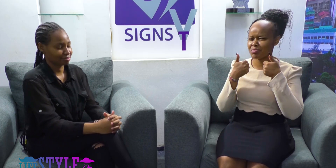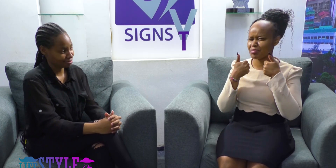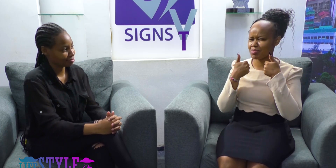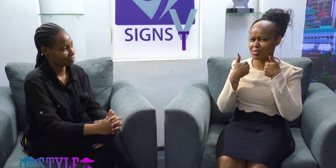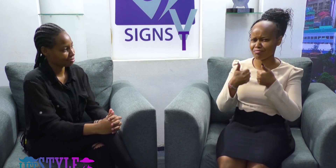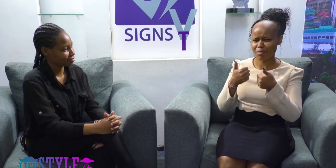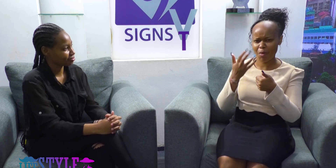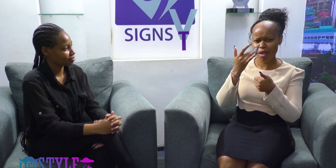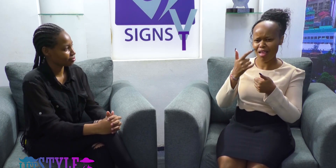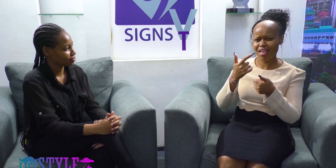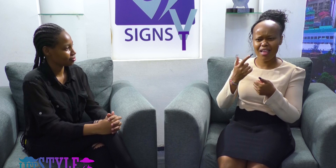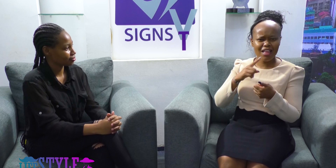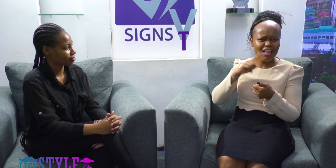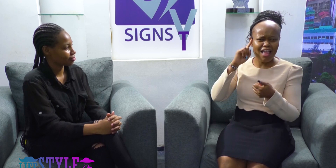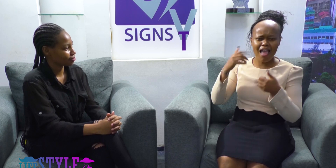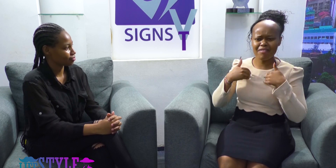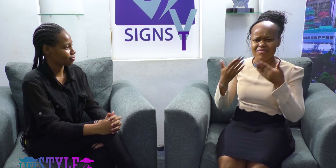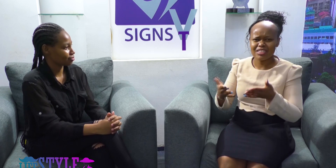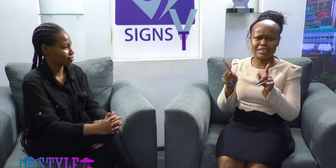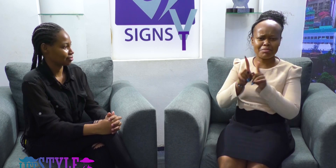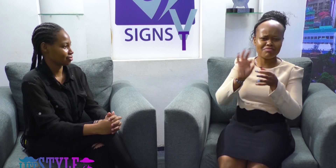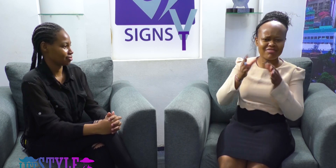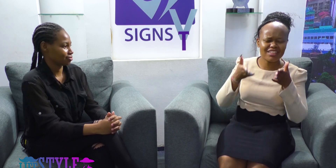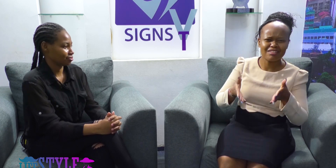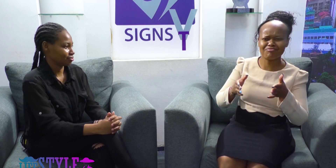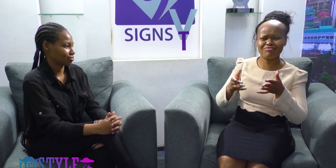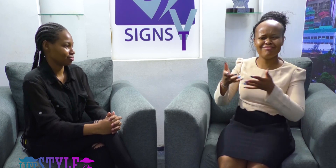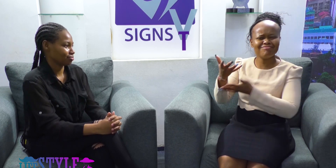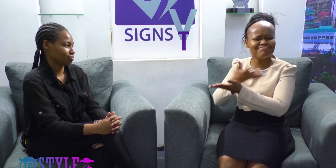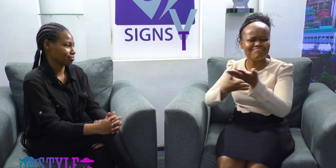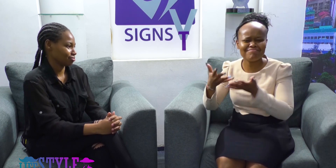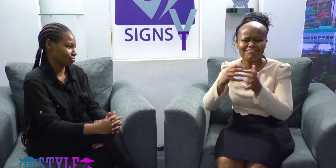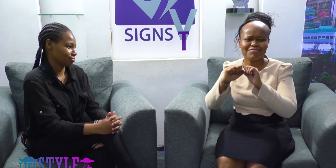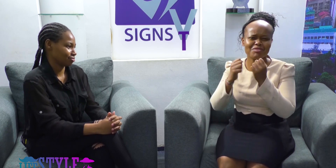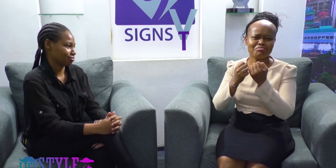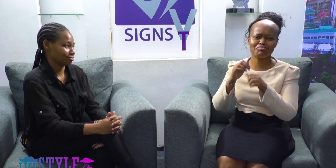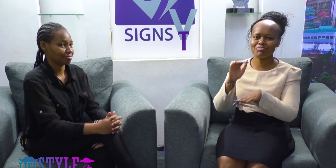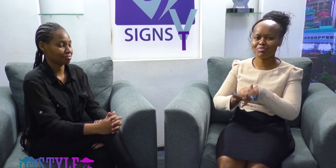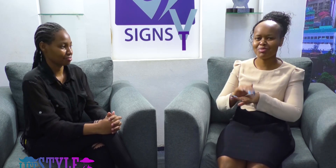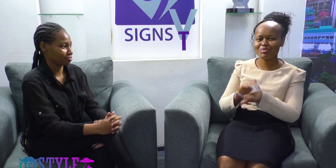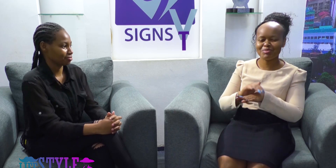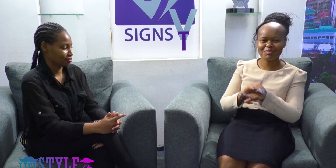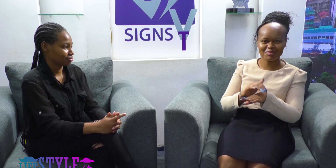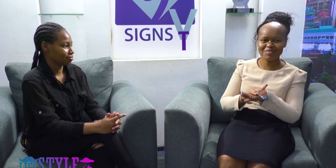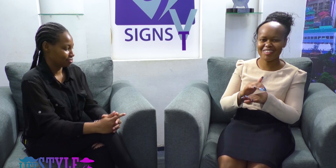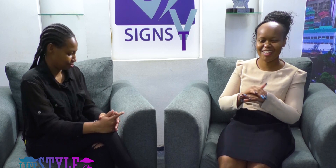Working here at Science TV is a good experience because we can interact with the deaf and also